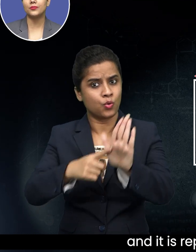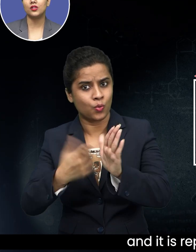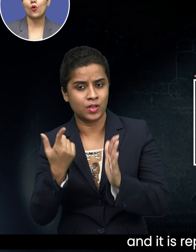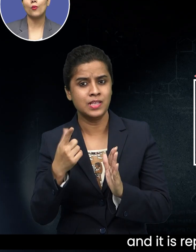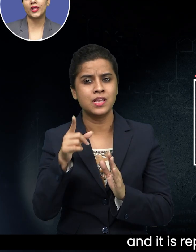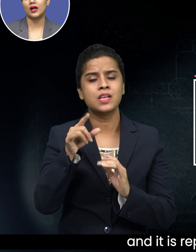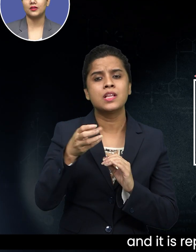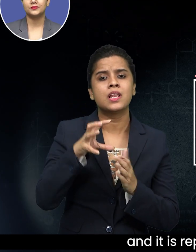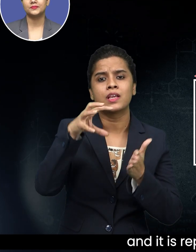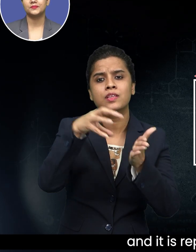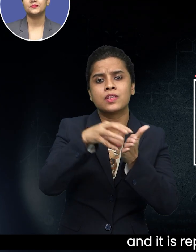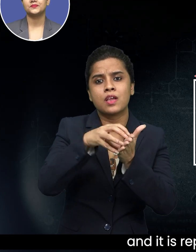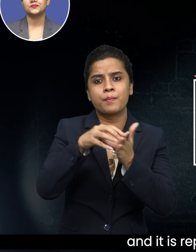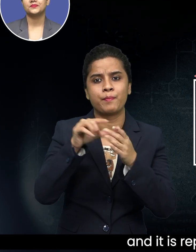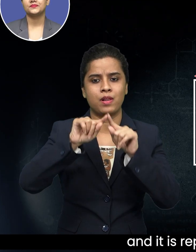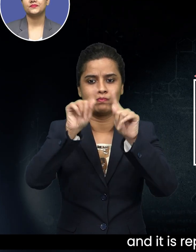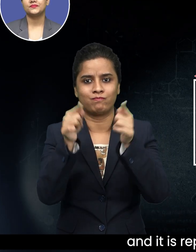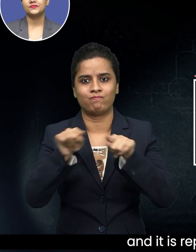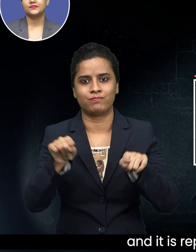the symbol omega.